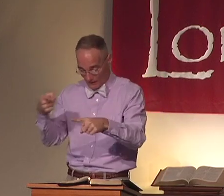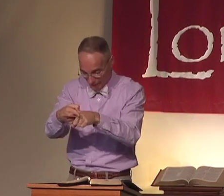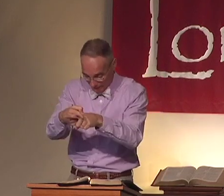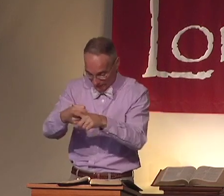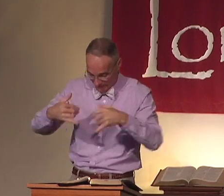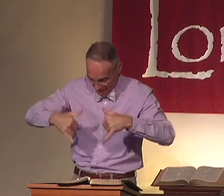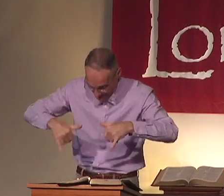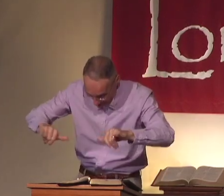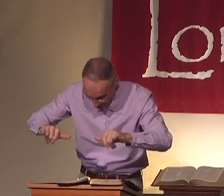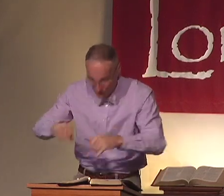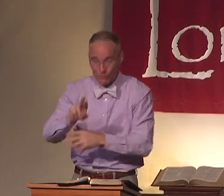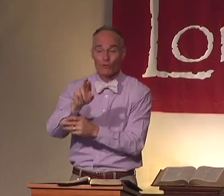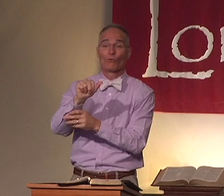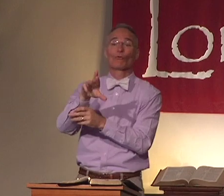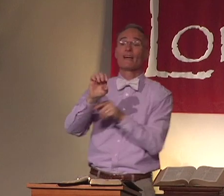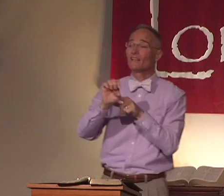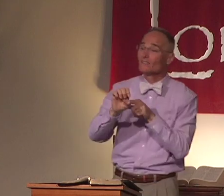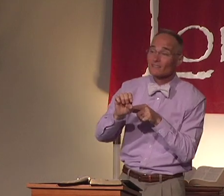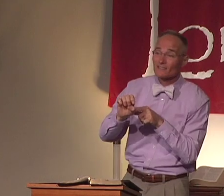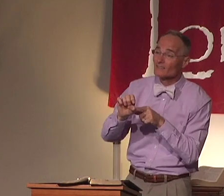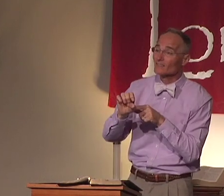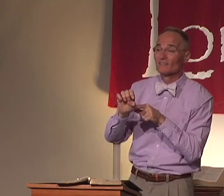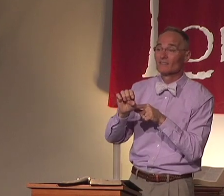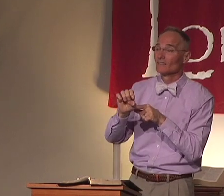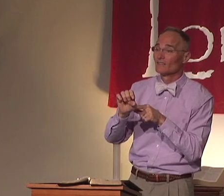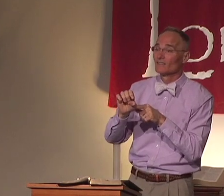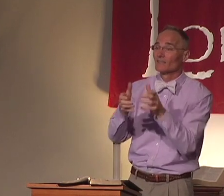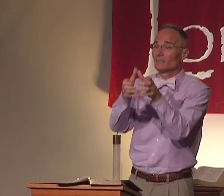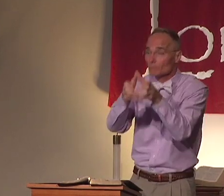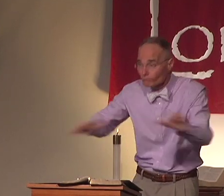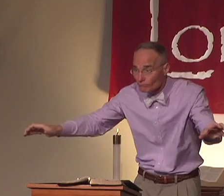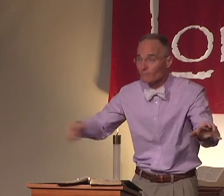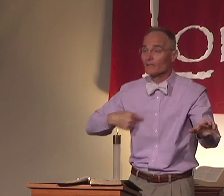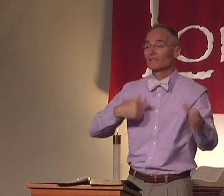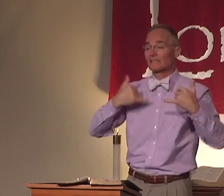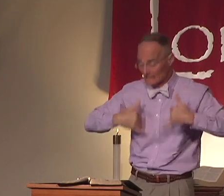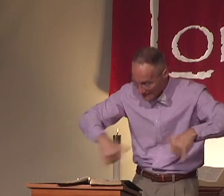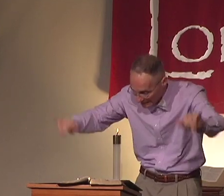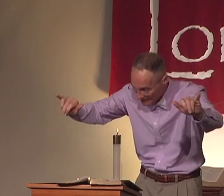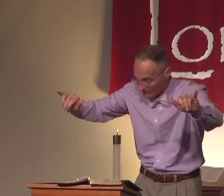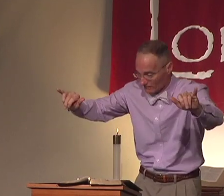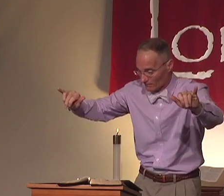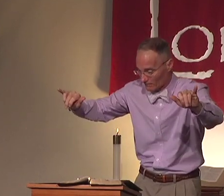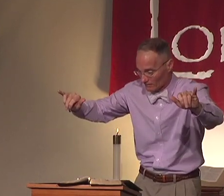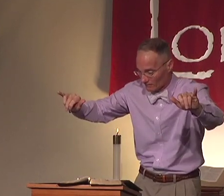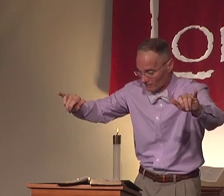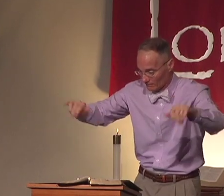Groups have conflicts, still. Race issues, there's splits, still.